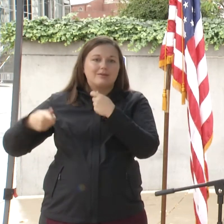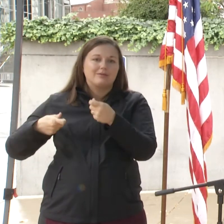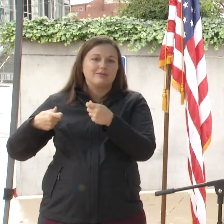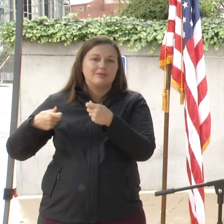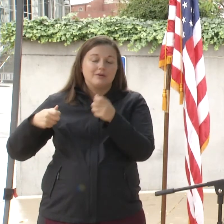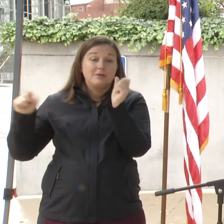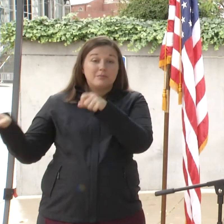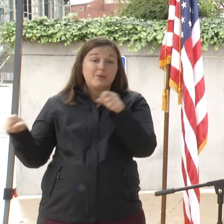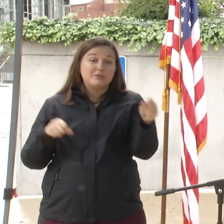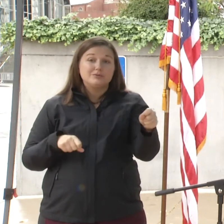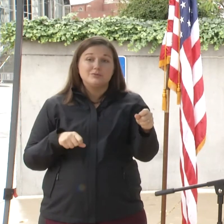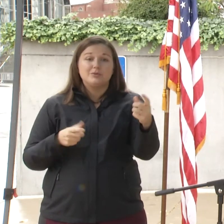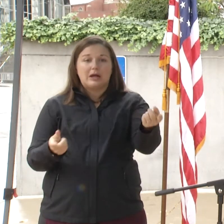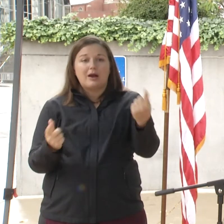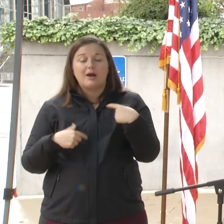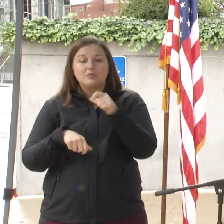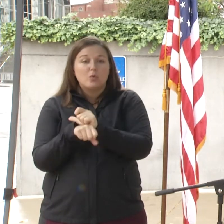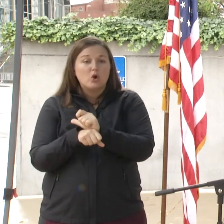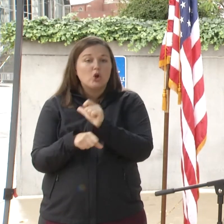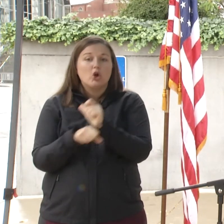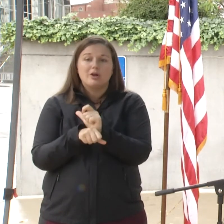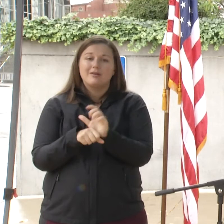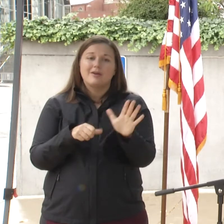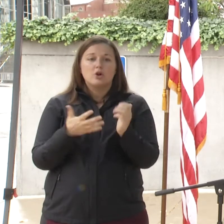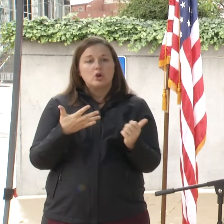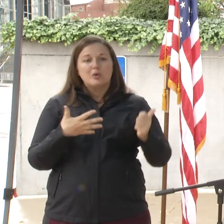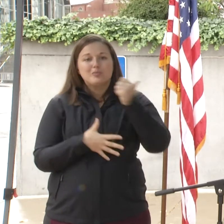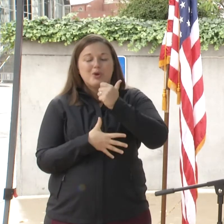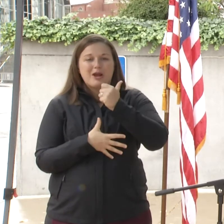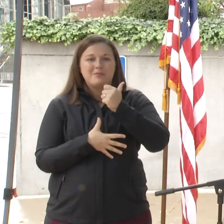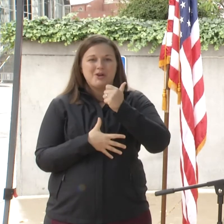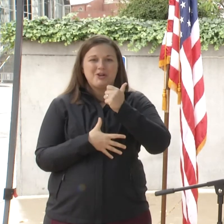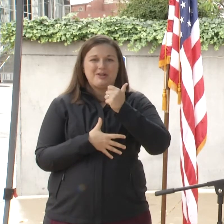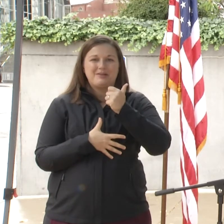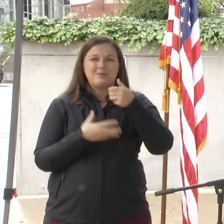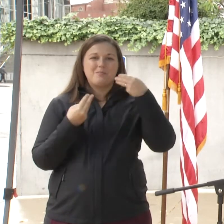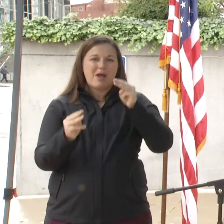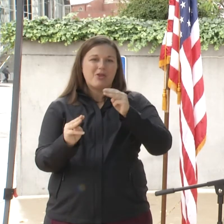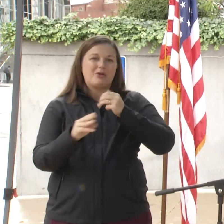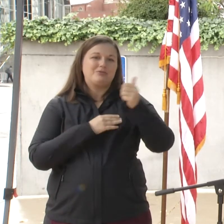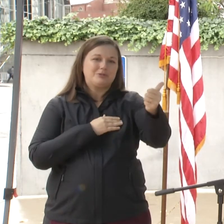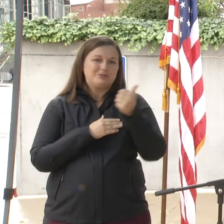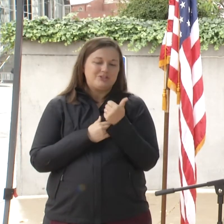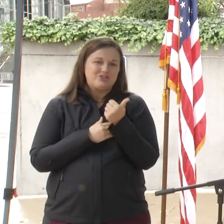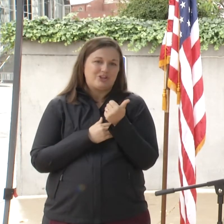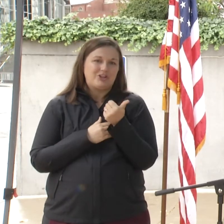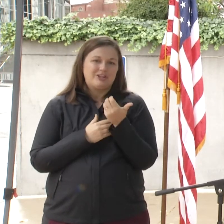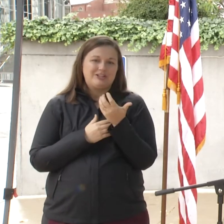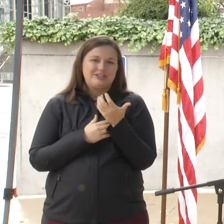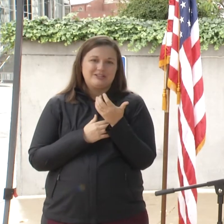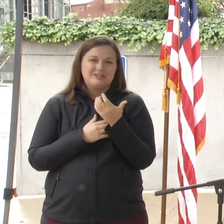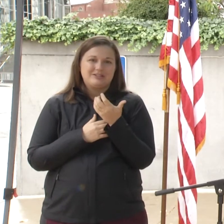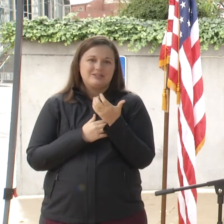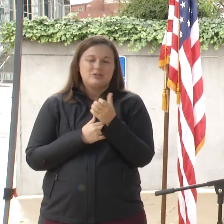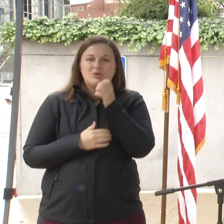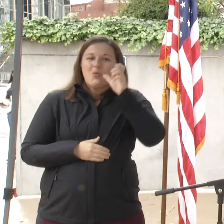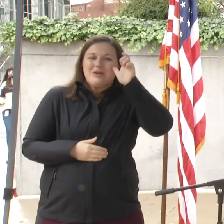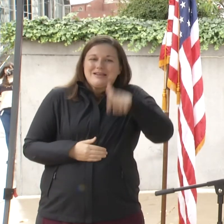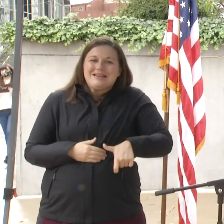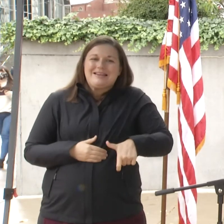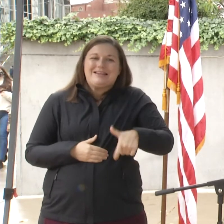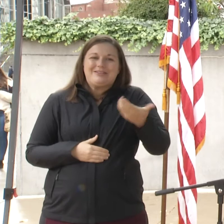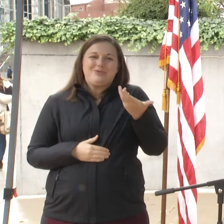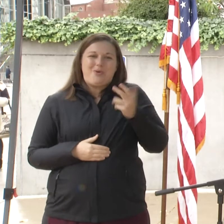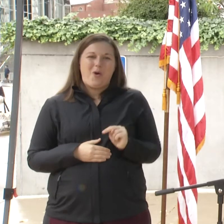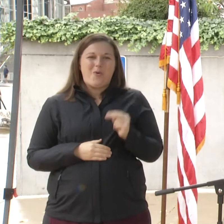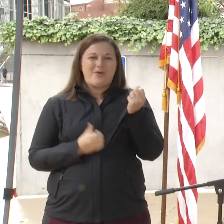order to be able to have it as their primary source of transportation, and not needing to own a car when you